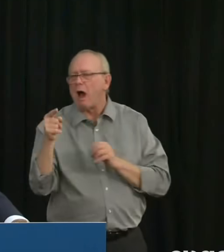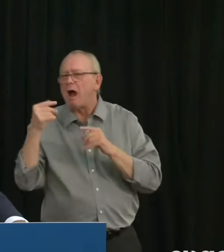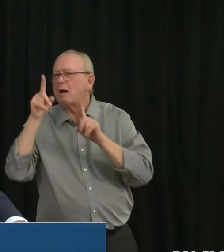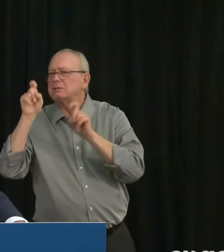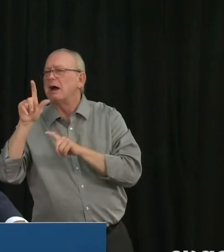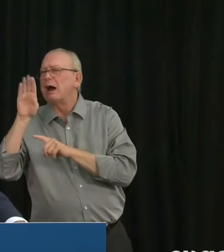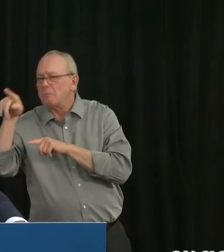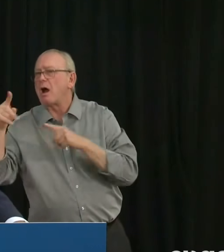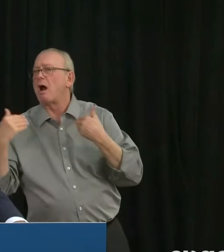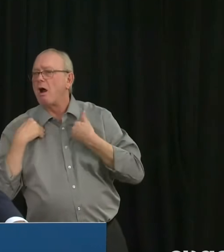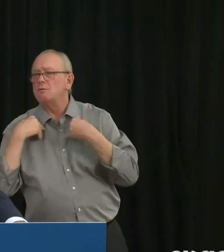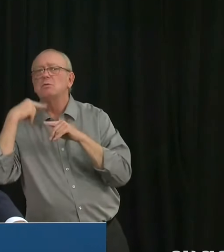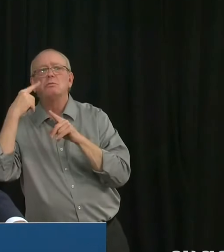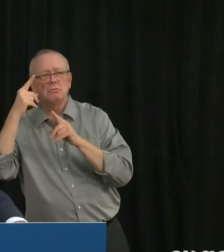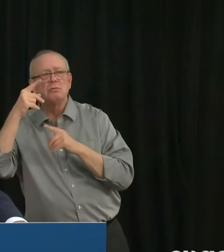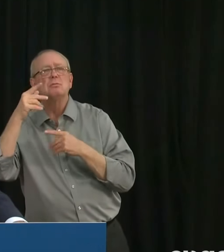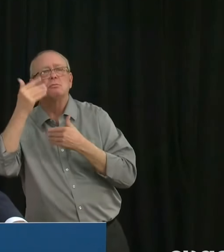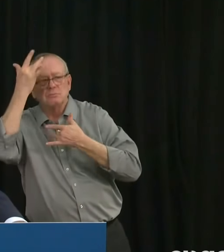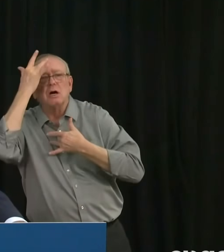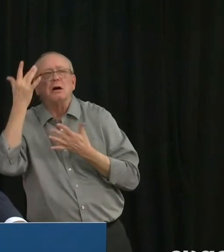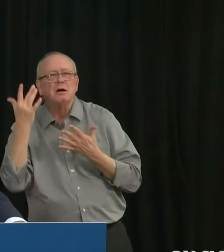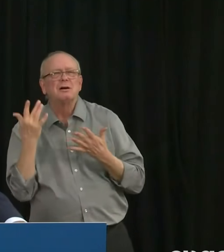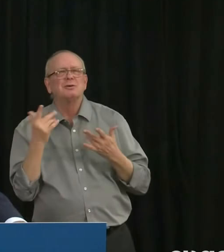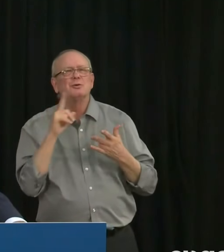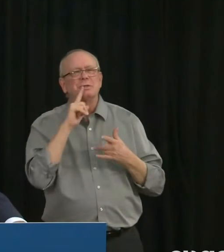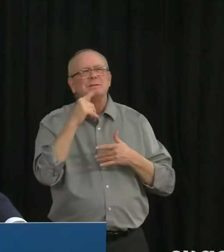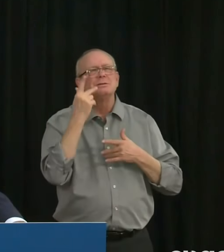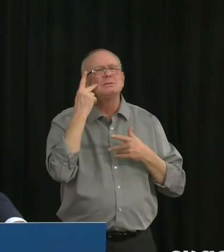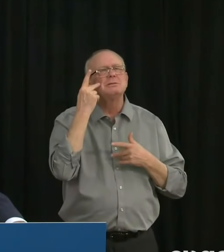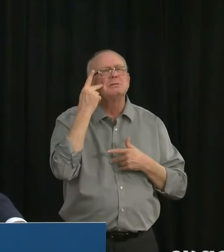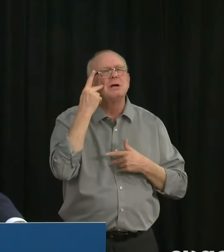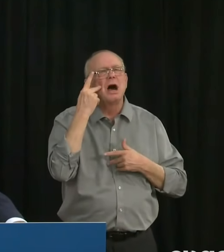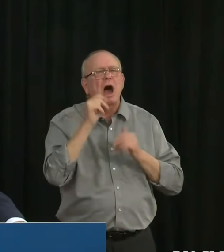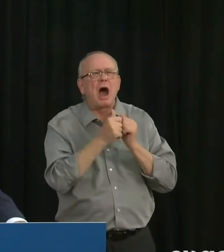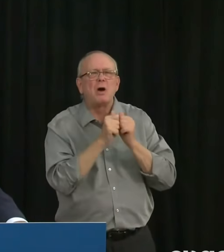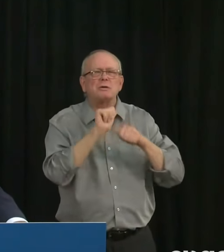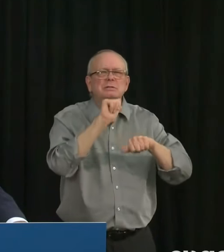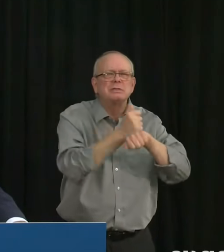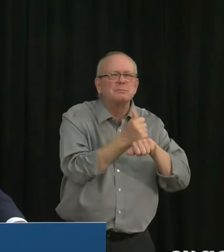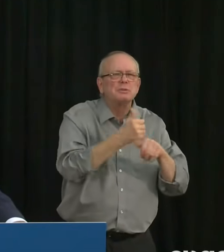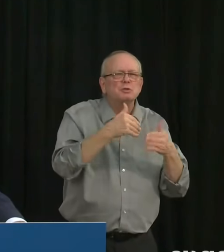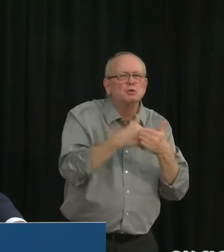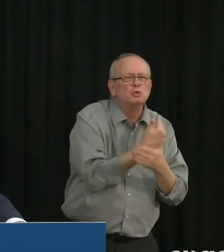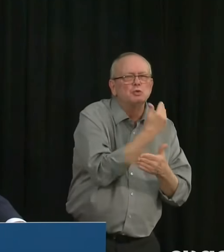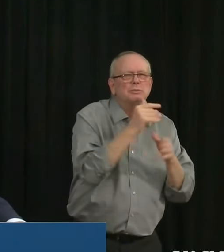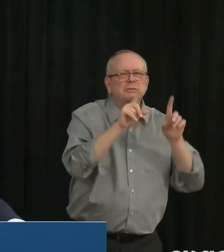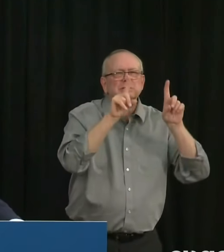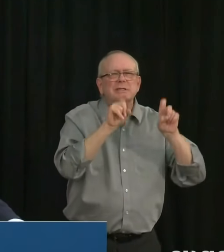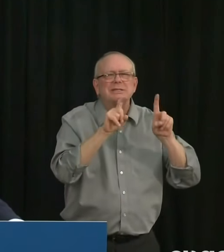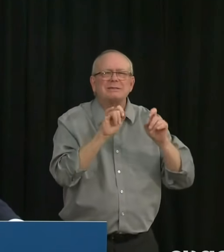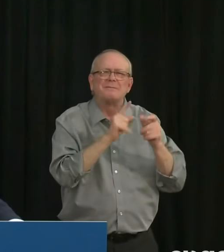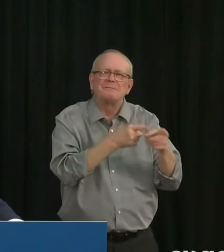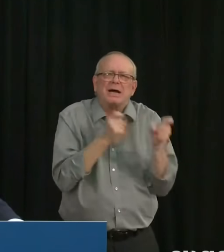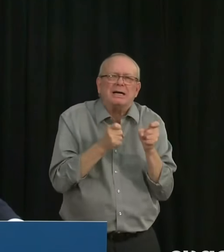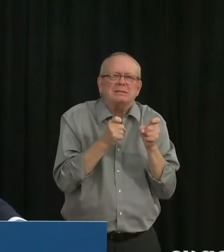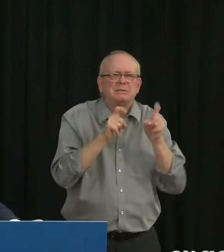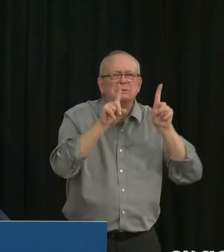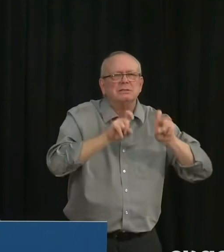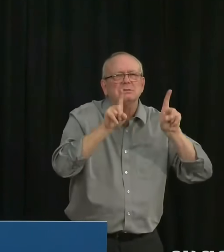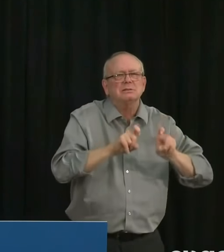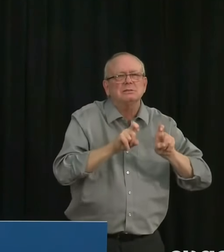show us how to seamlessly integrate rapid testing into our existing testing system before starting to use them